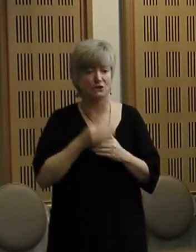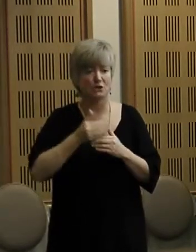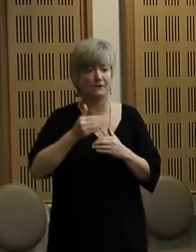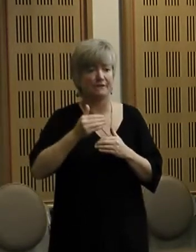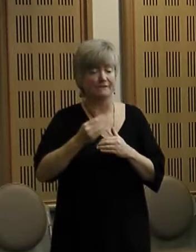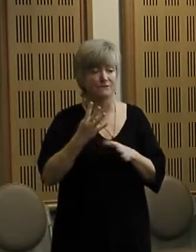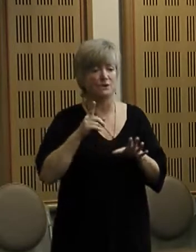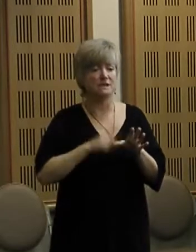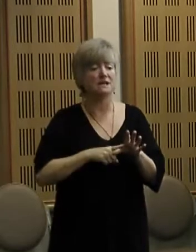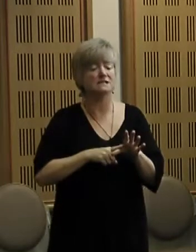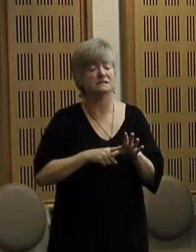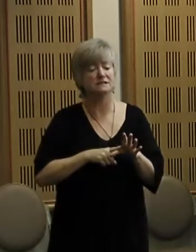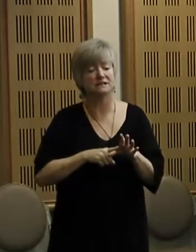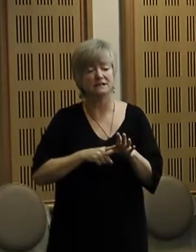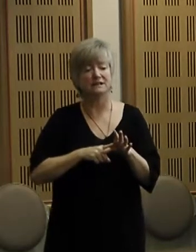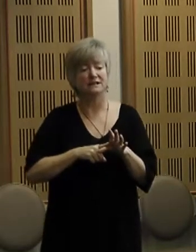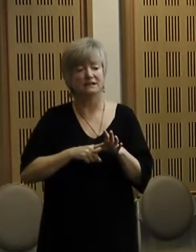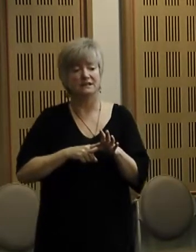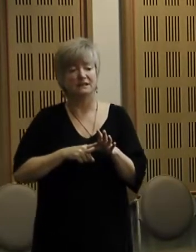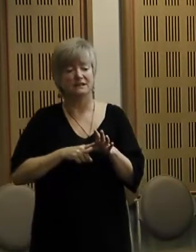4 years, we're really trying to get